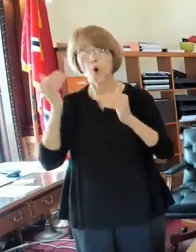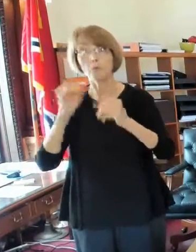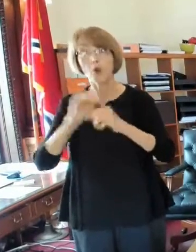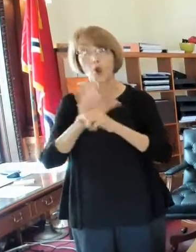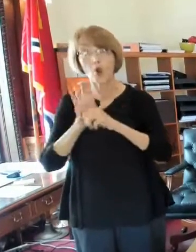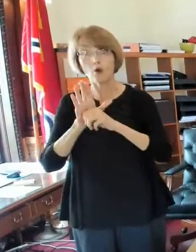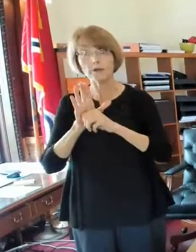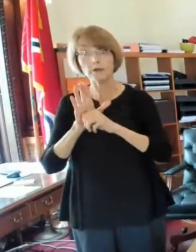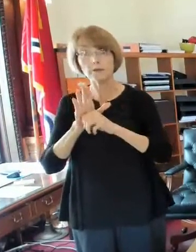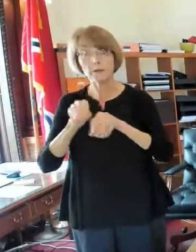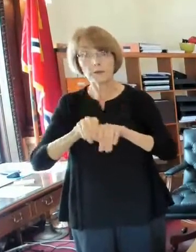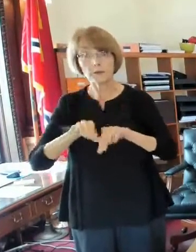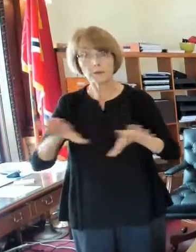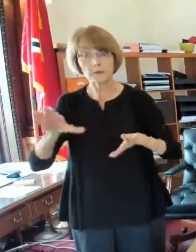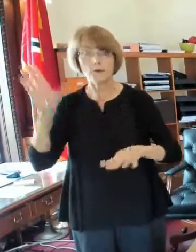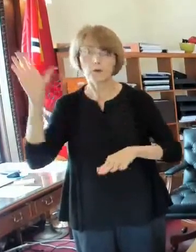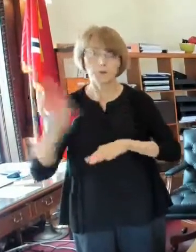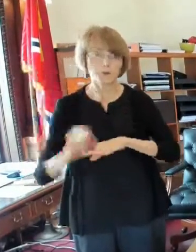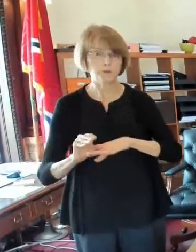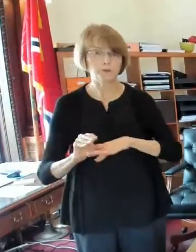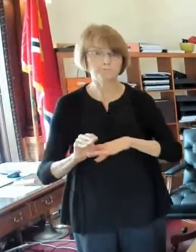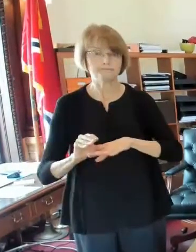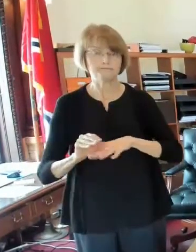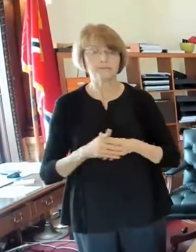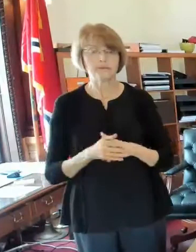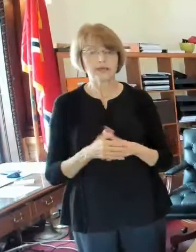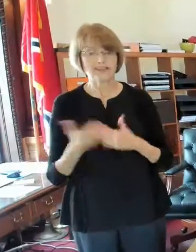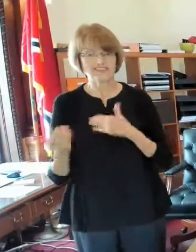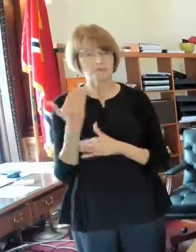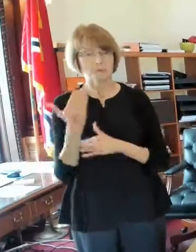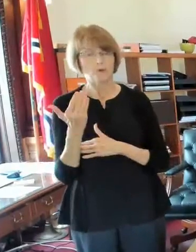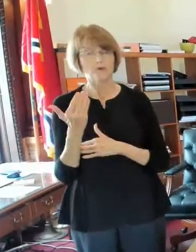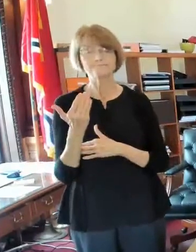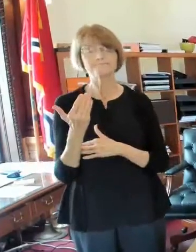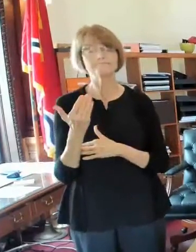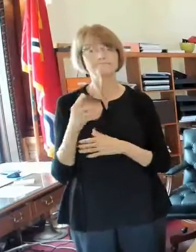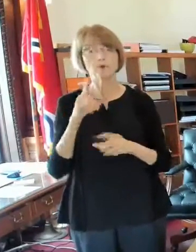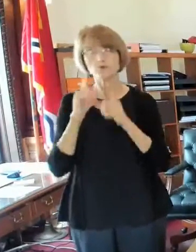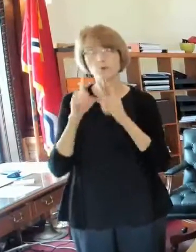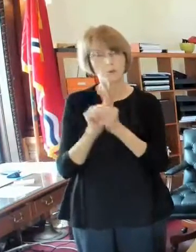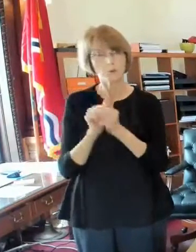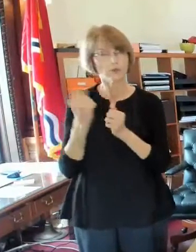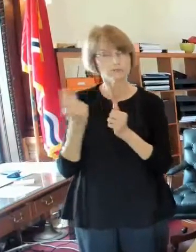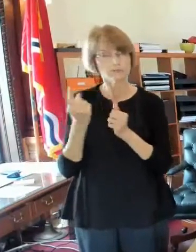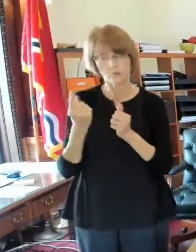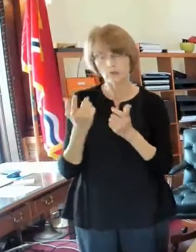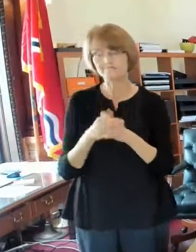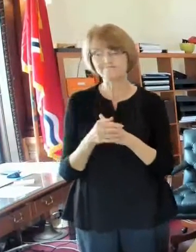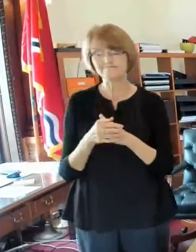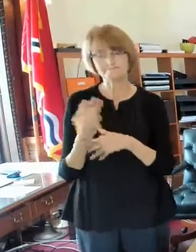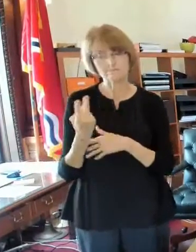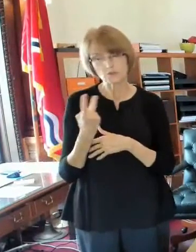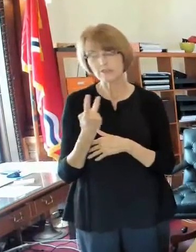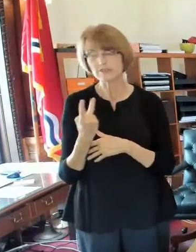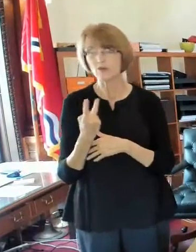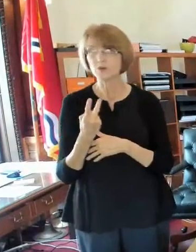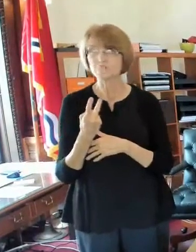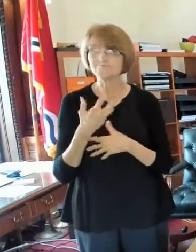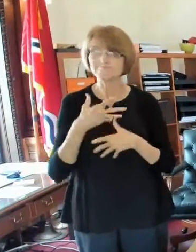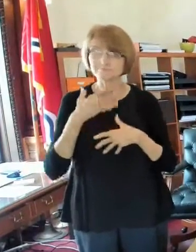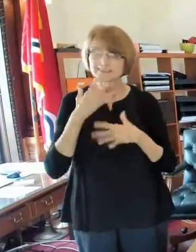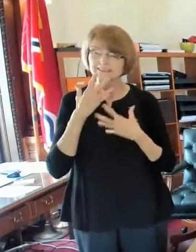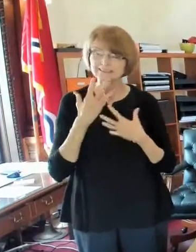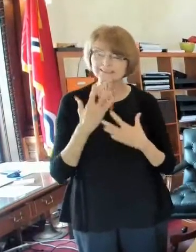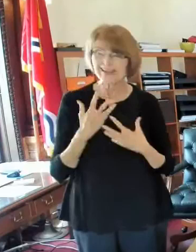with someone this morning, and we were lamenting that this really had to be